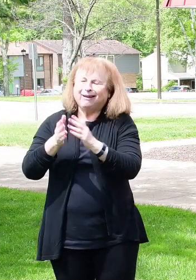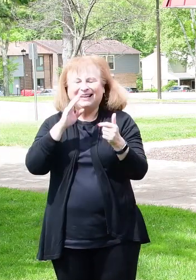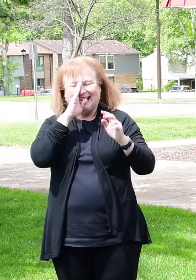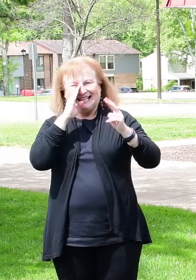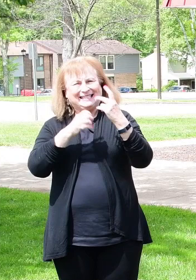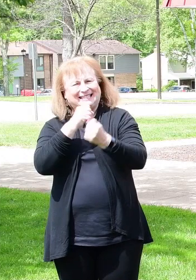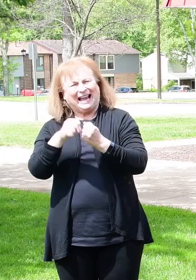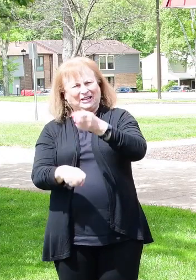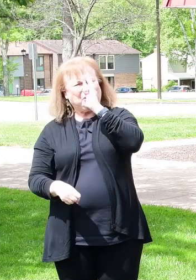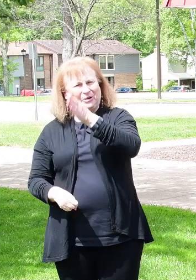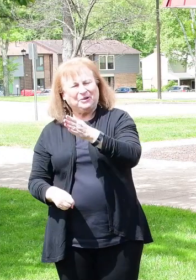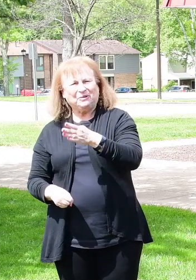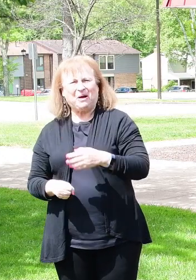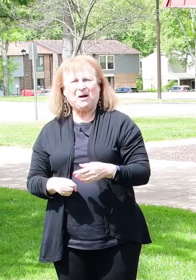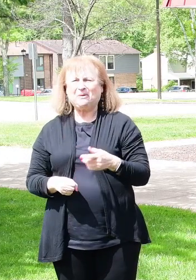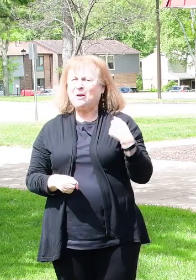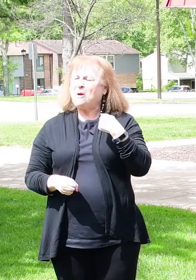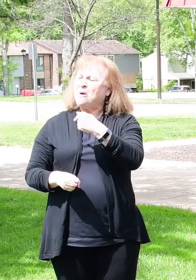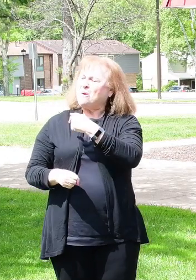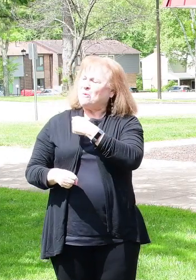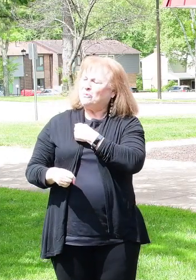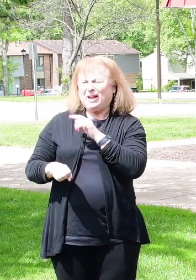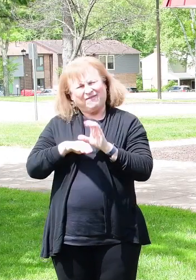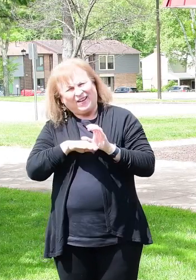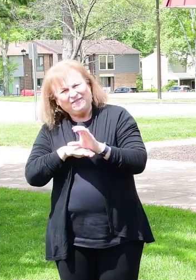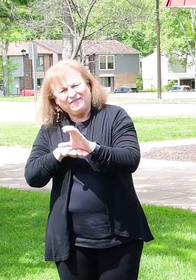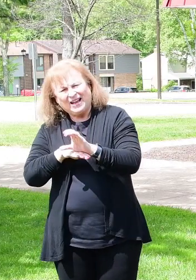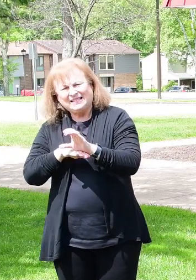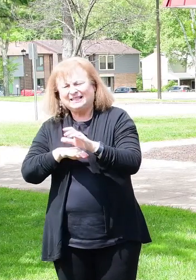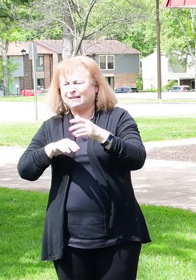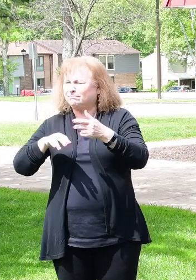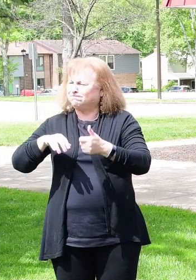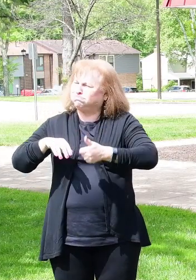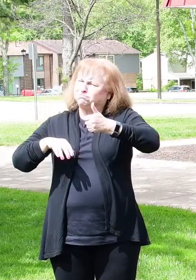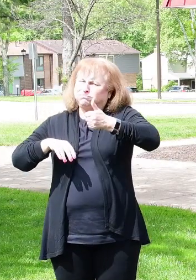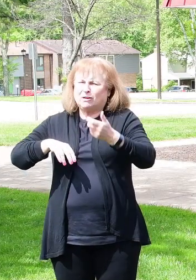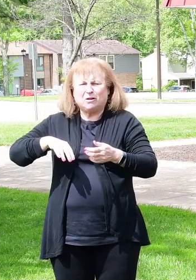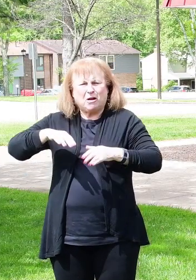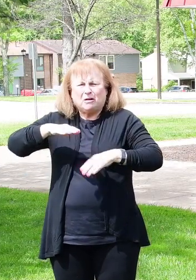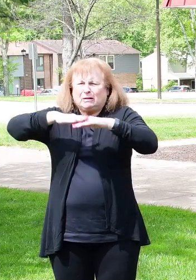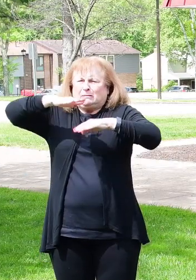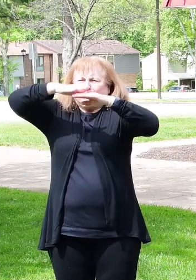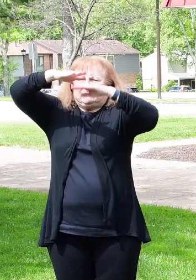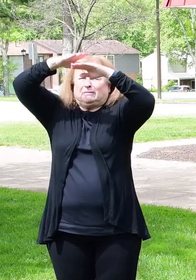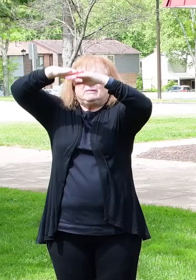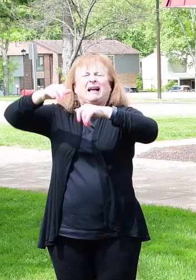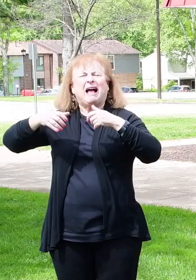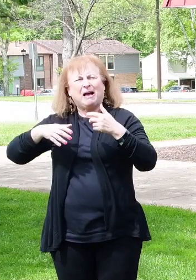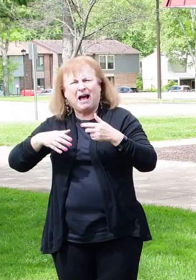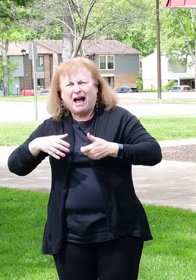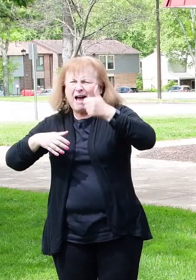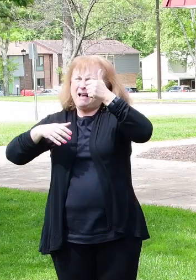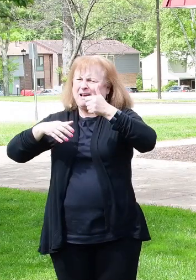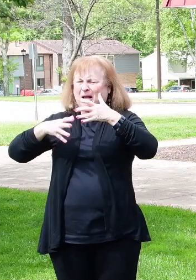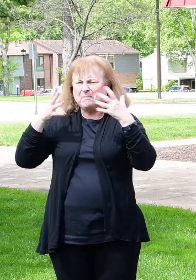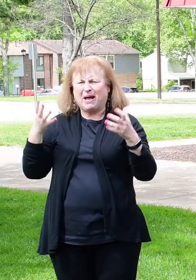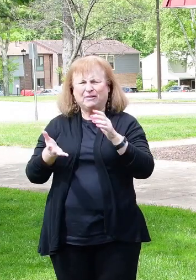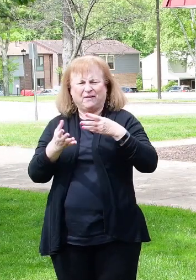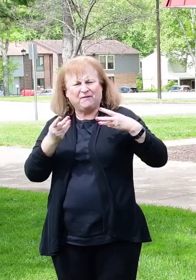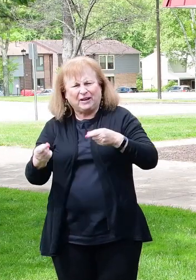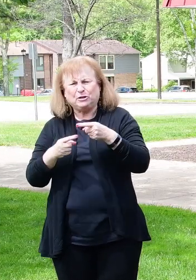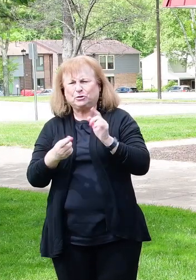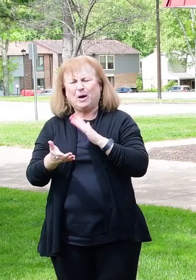This is the second year in a row where we have invested record-breaking recurring funding into our school